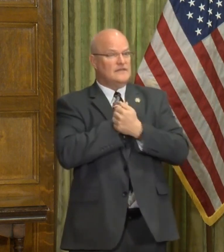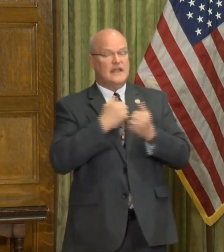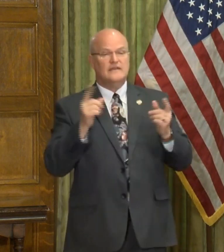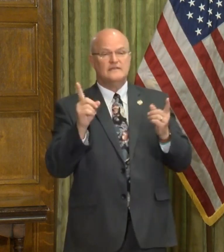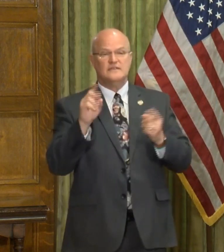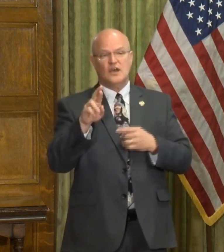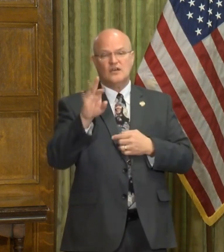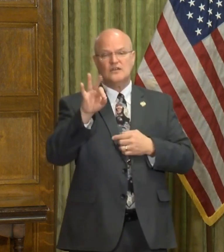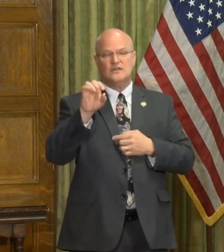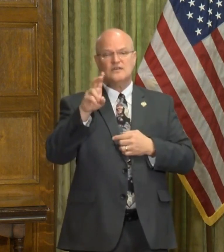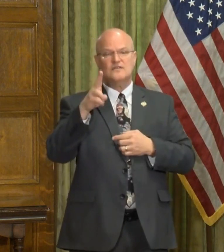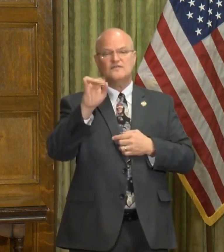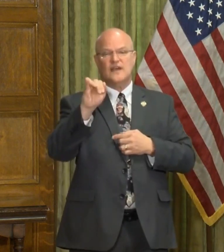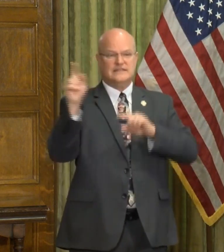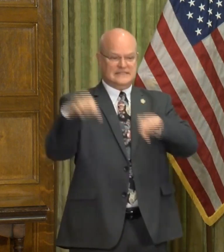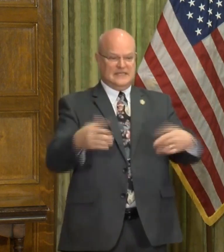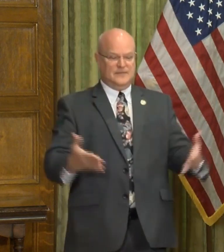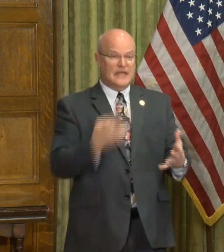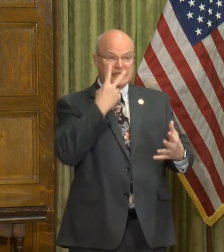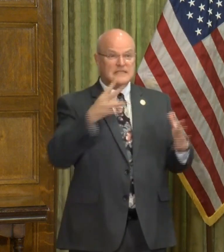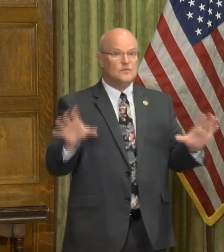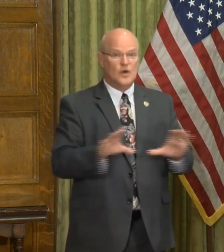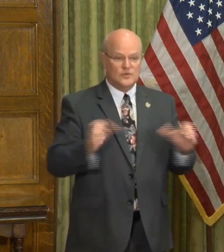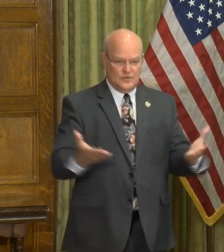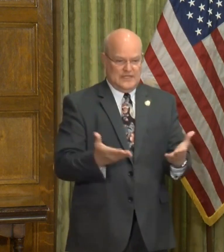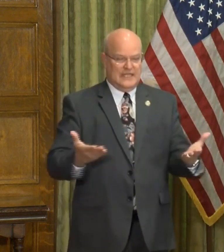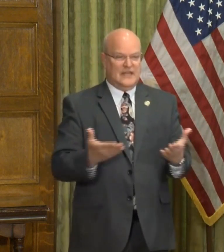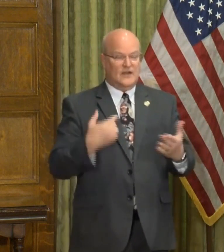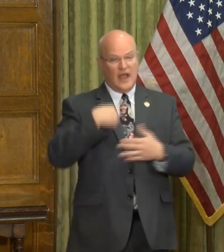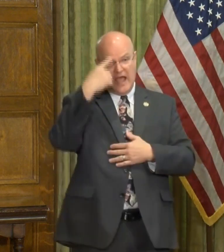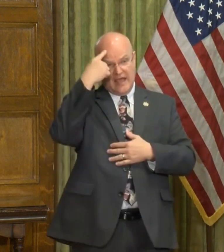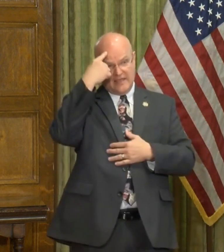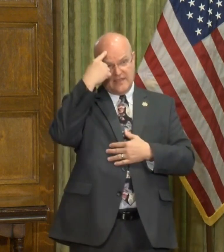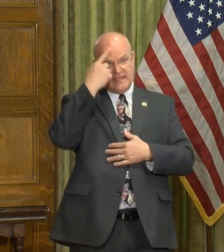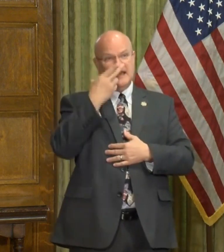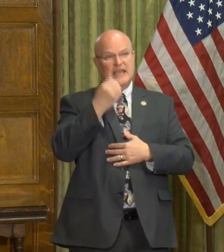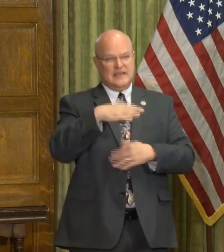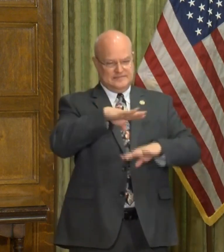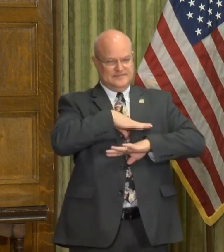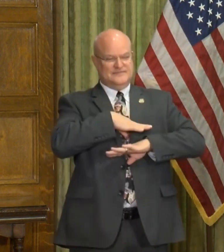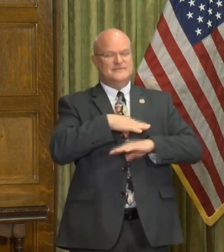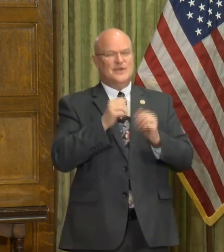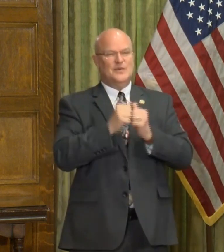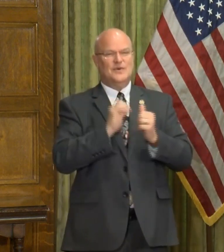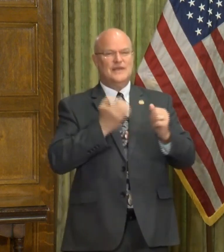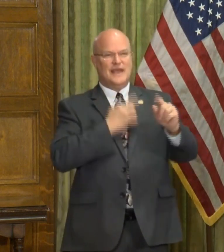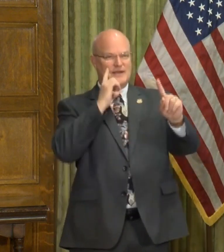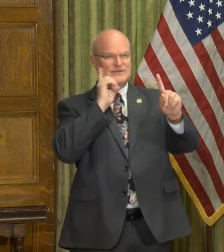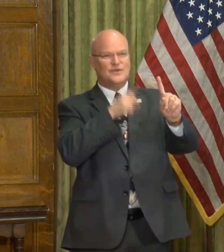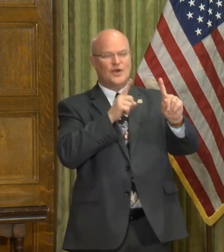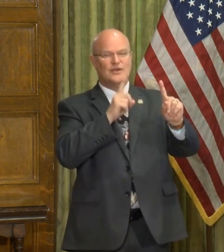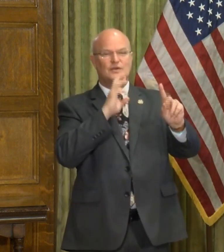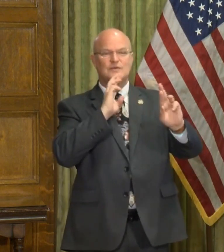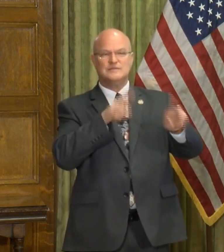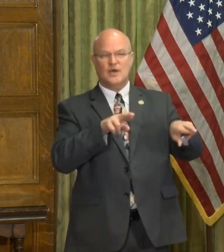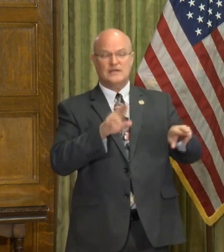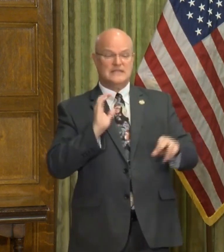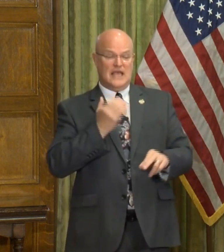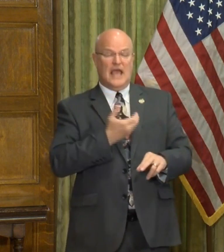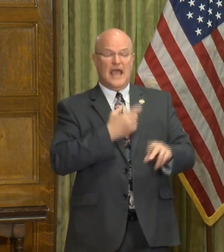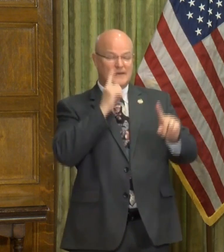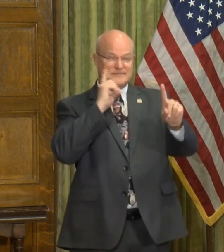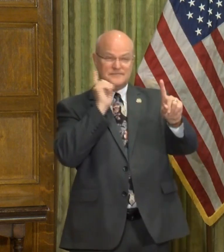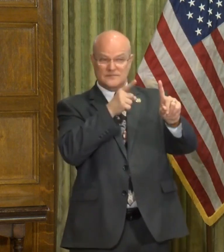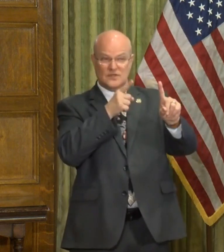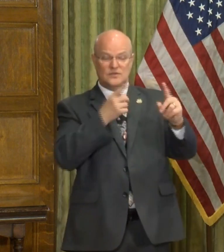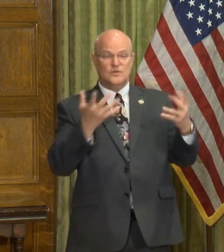we'd love to have Dr. Fauci come down and see what we're doing here. I think he'd be very pleased with our targeted response.